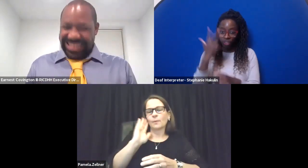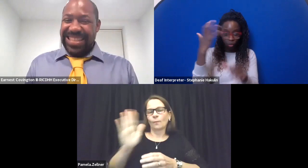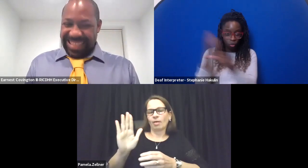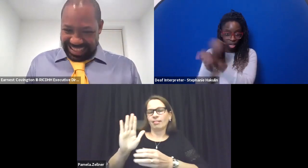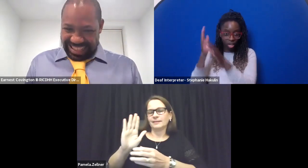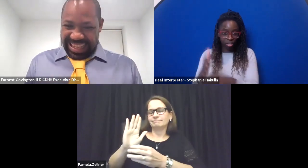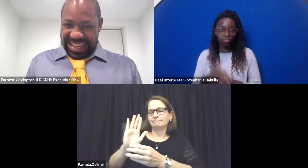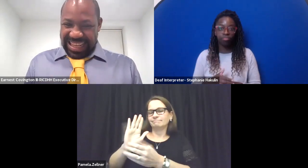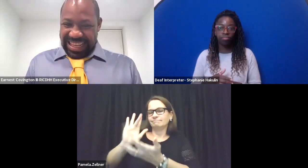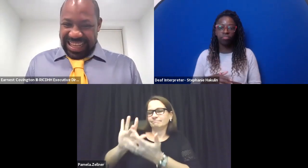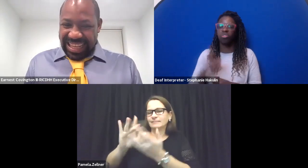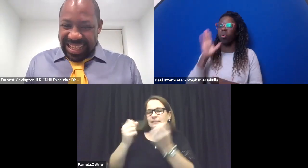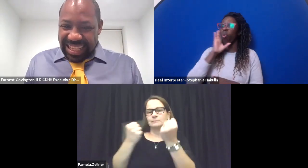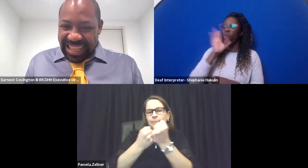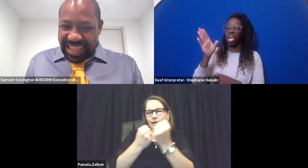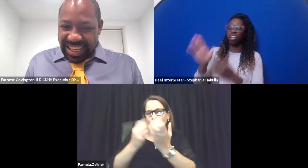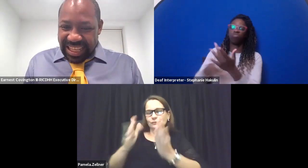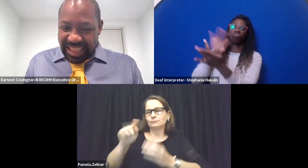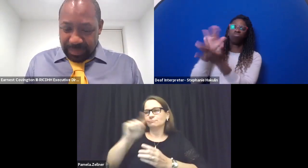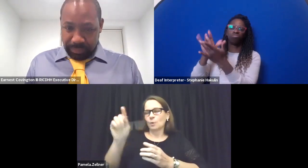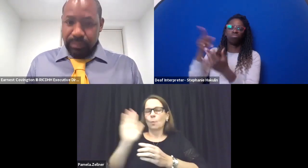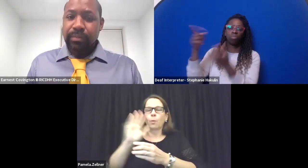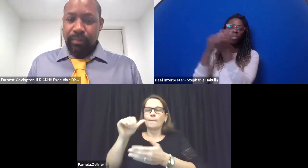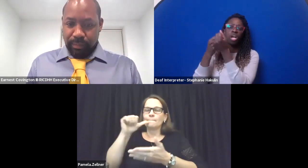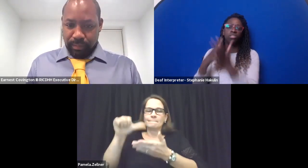So we've had 3 winners, and